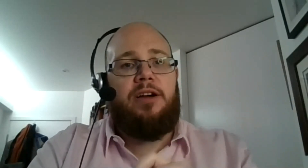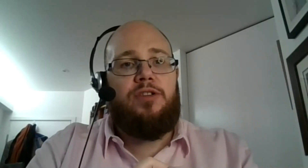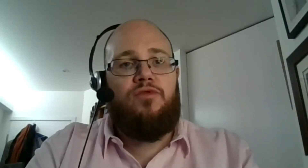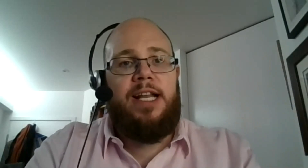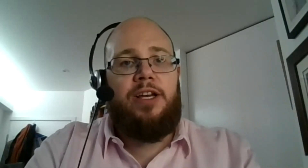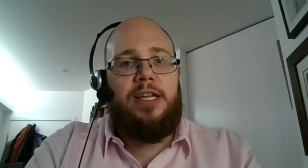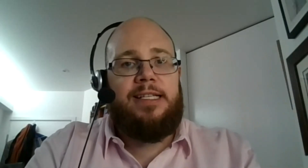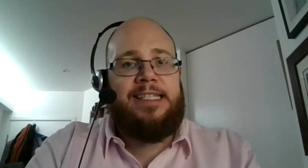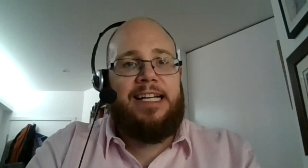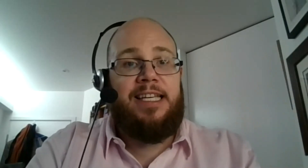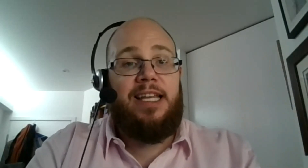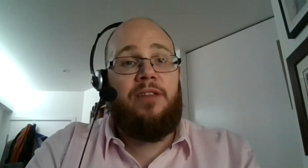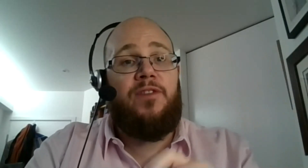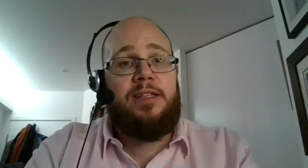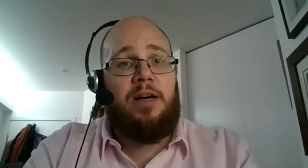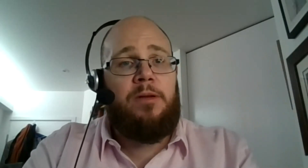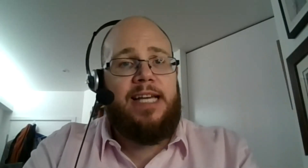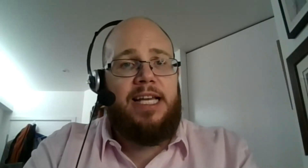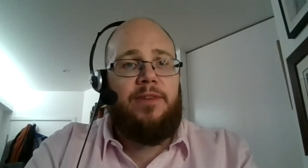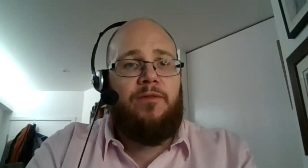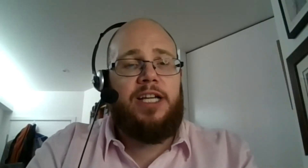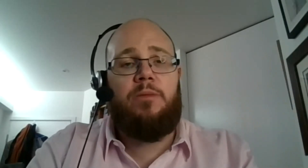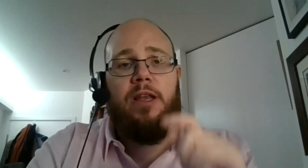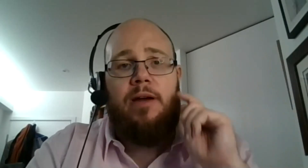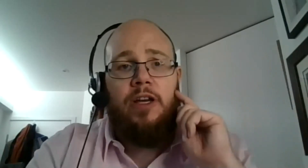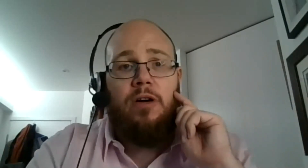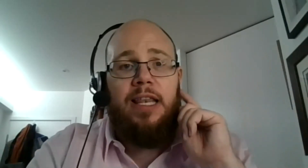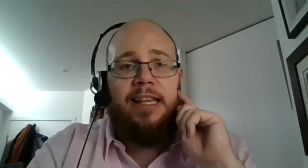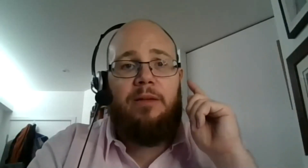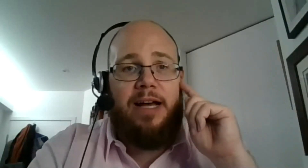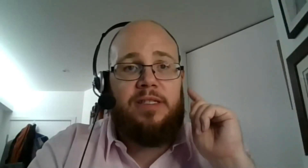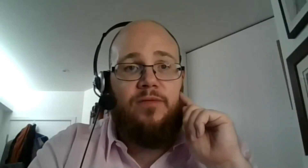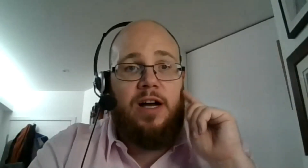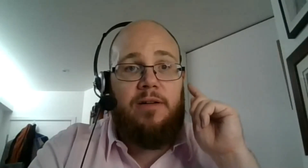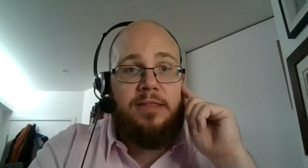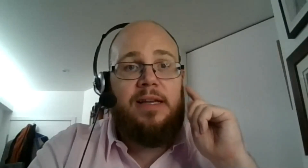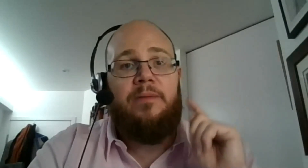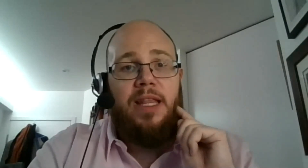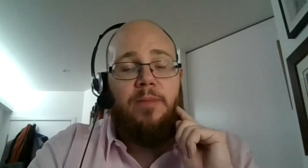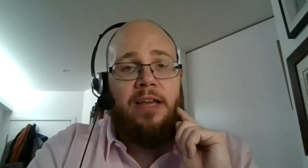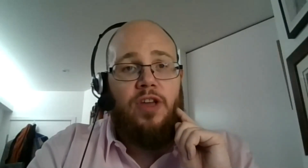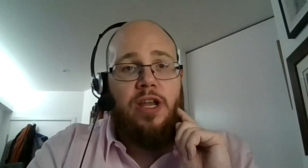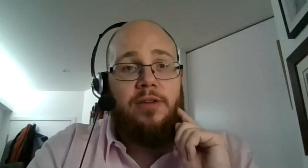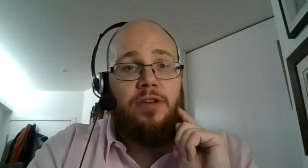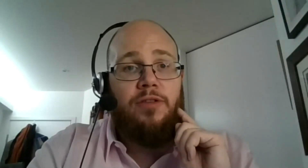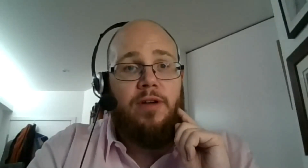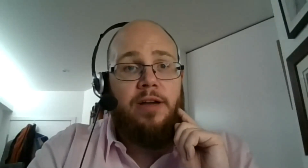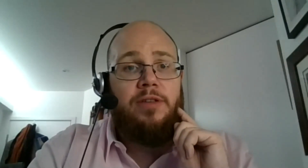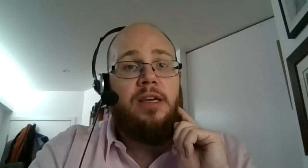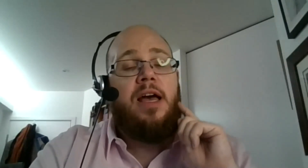is really good at detecting it in the first couple of days of infection when you only got little amounts of virus in the back of your nose or your throat.